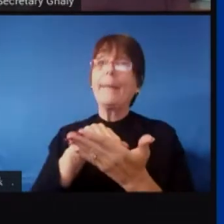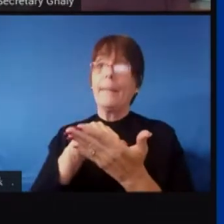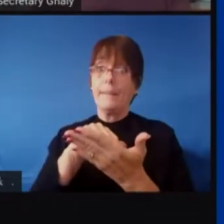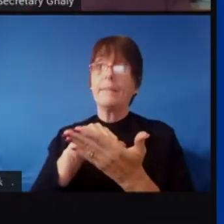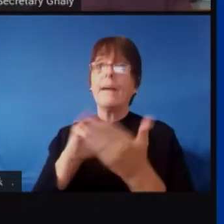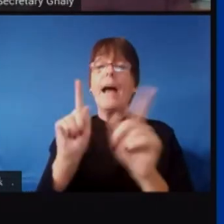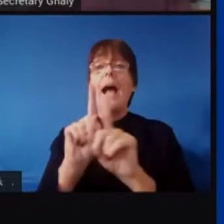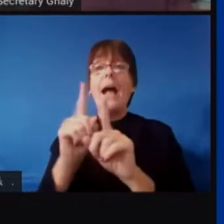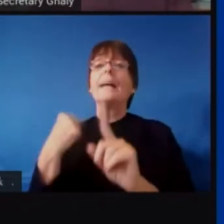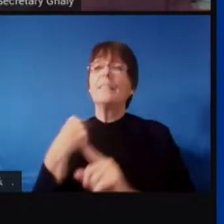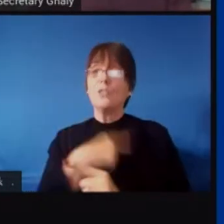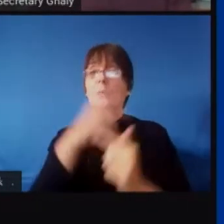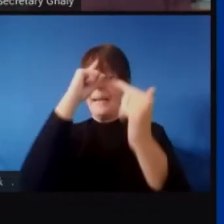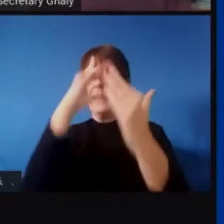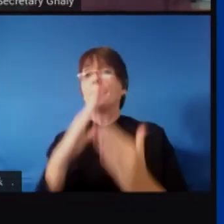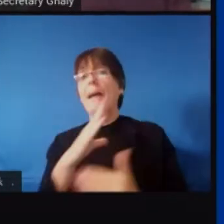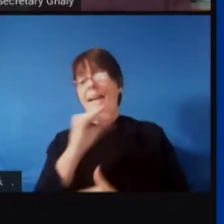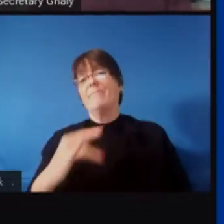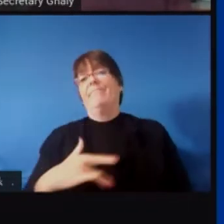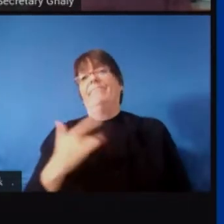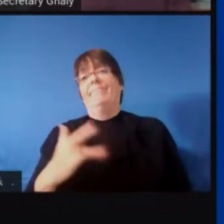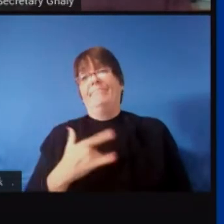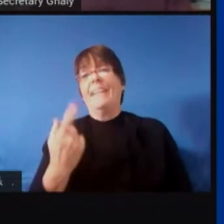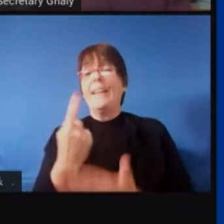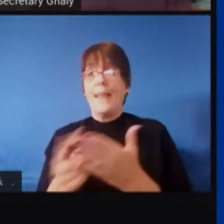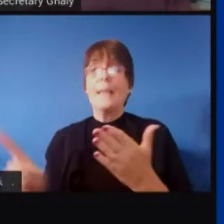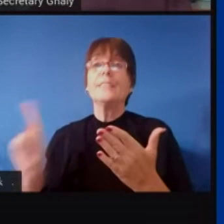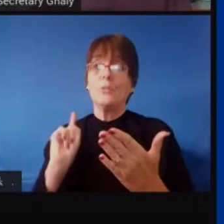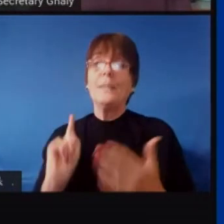as we expected and anticipated even last week.